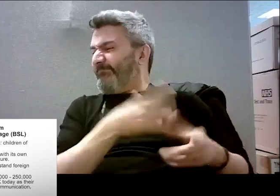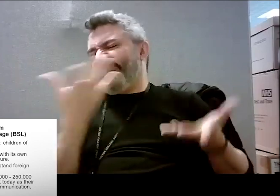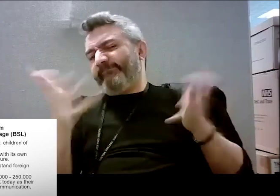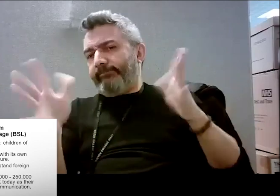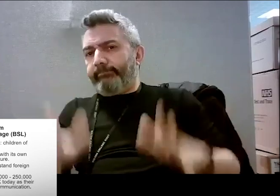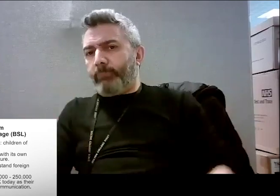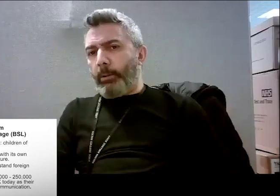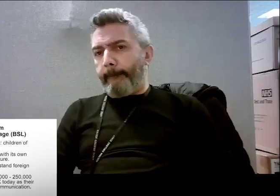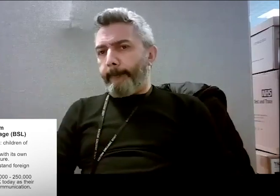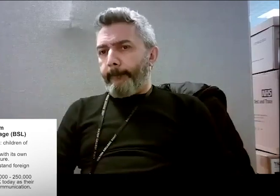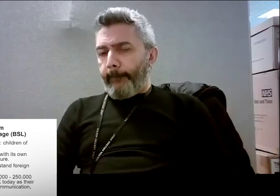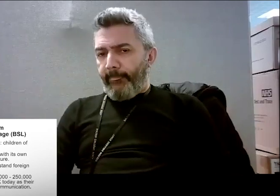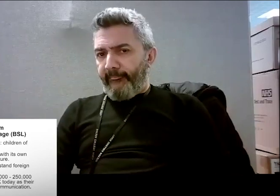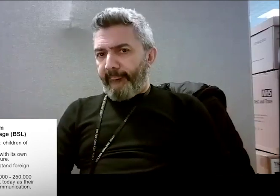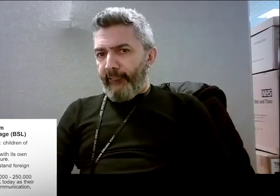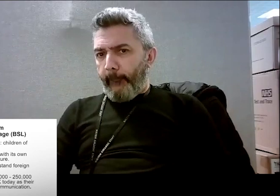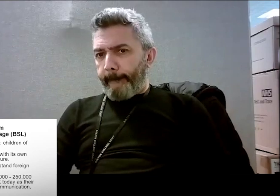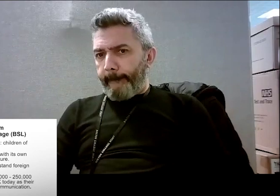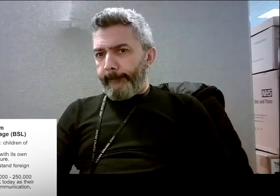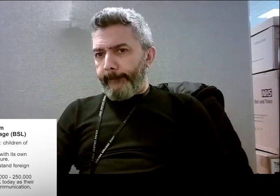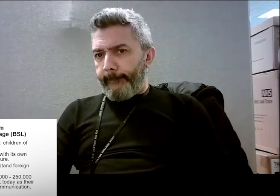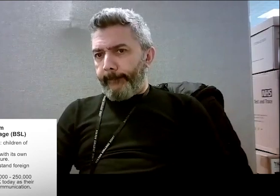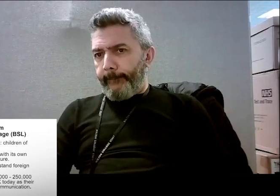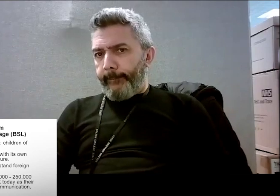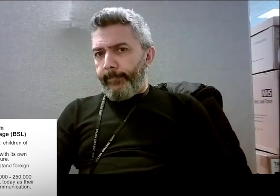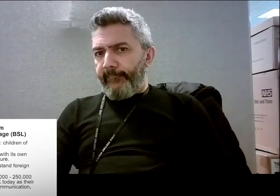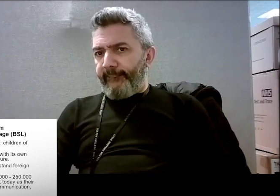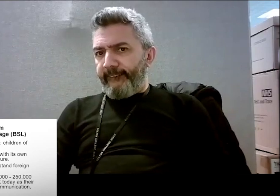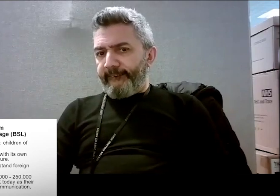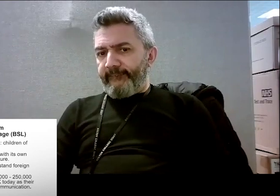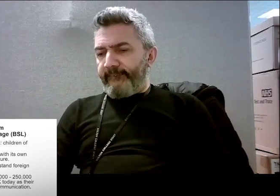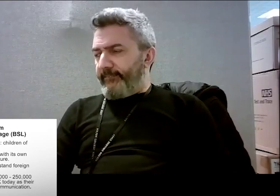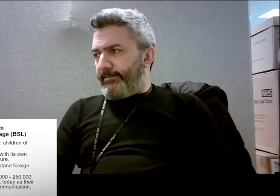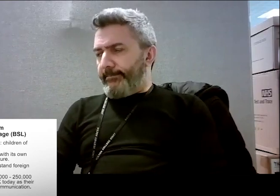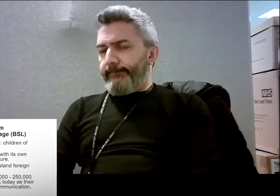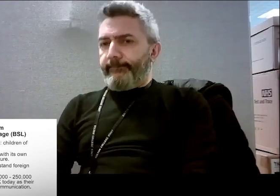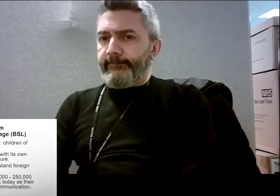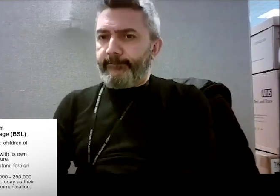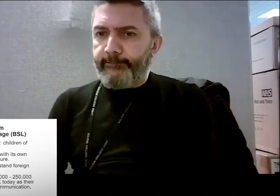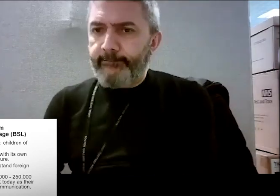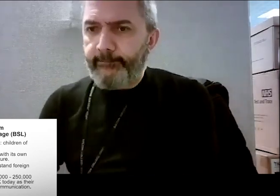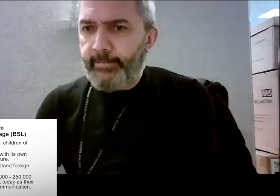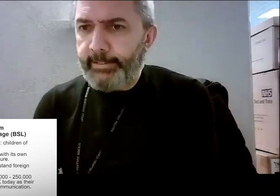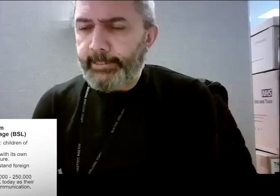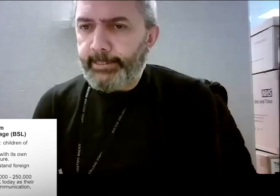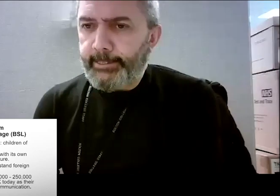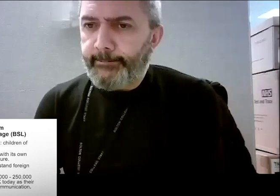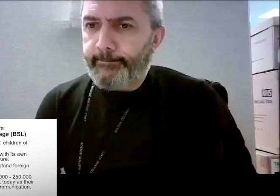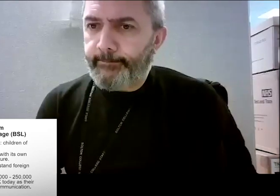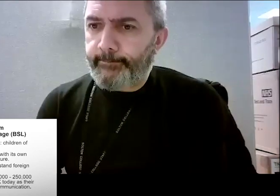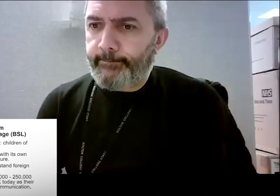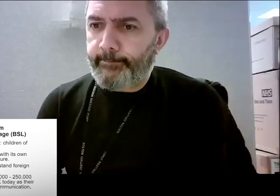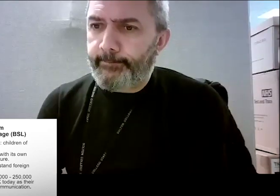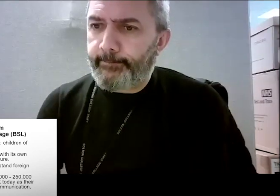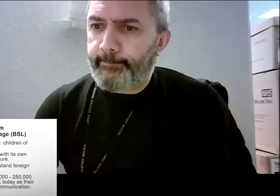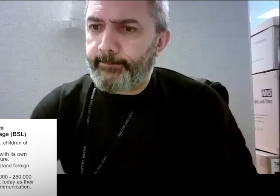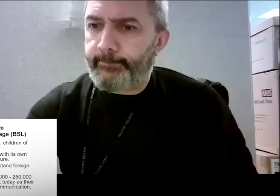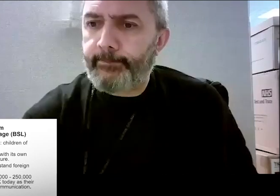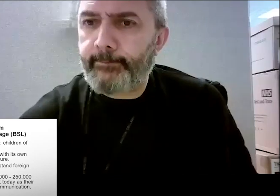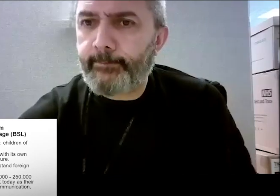that's right. I think there maybe should be more like 500, because we may have children of deaf adults who also use sign language as their preferred way